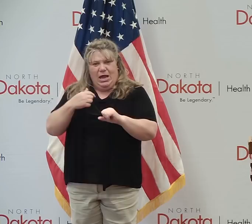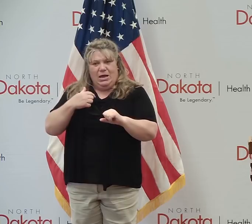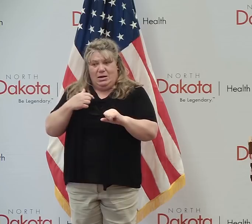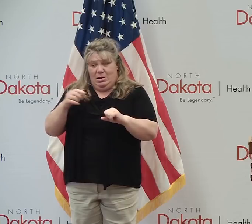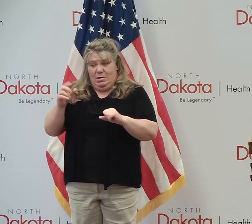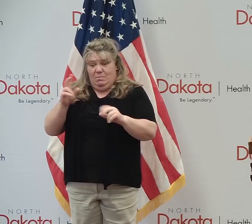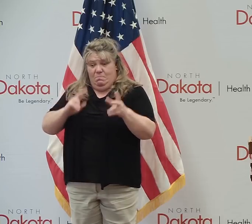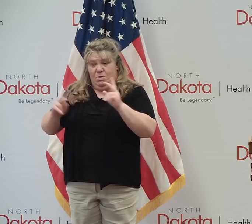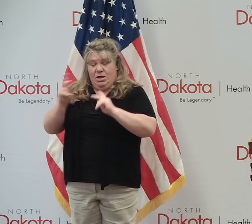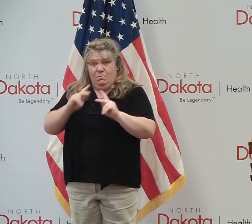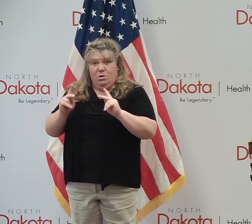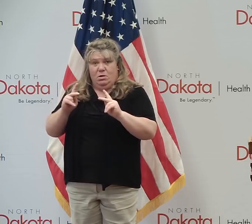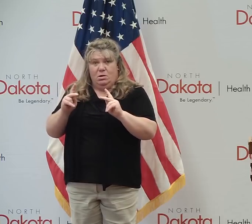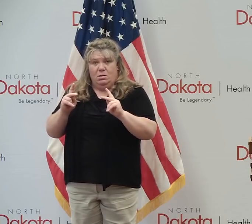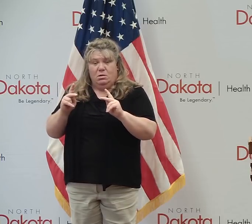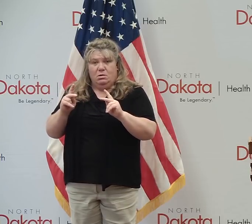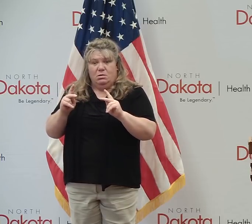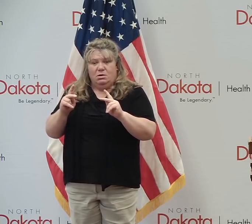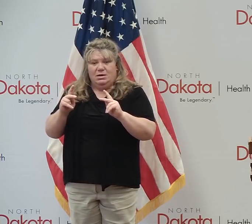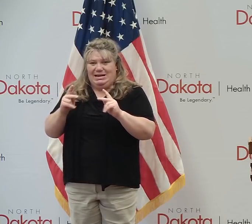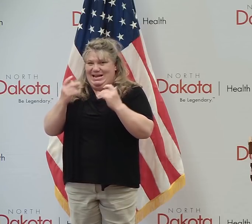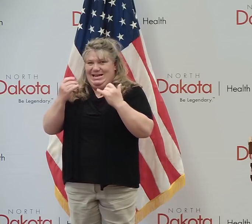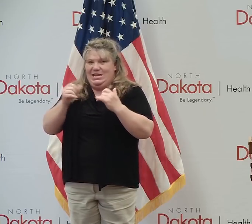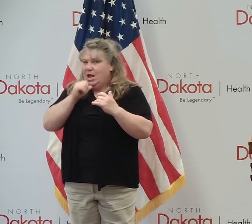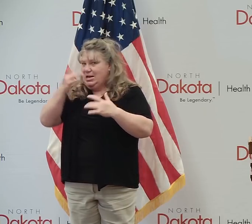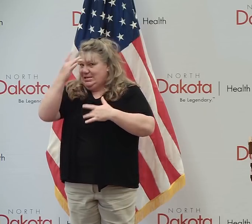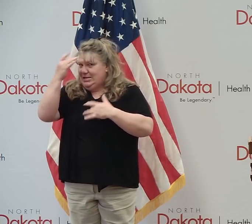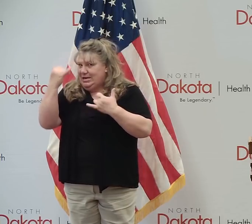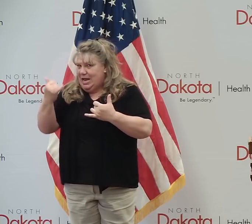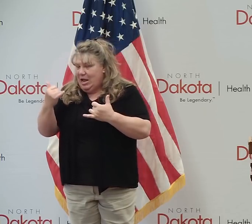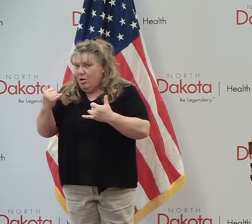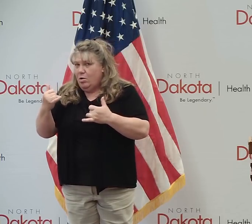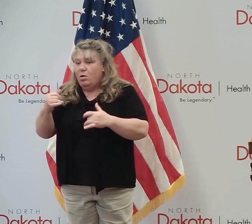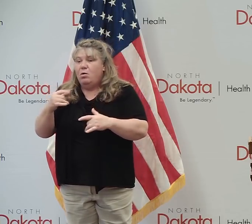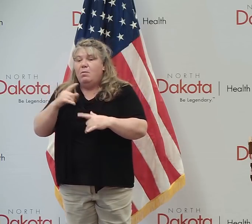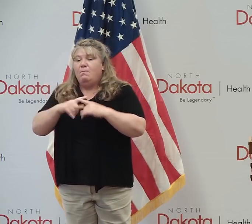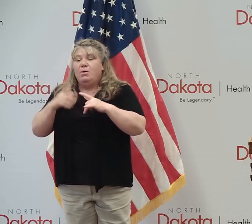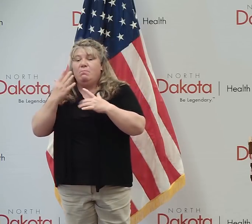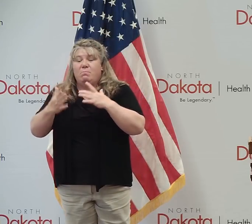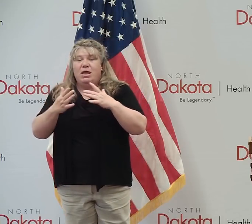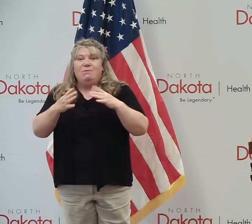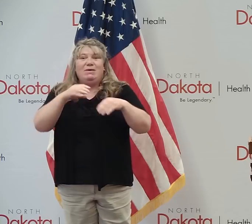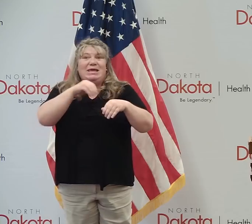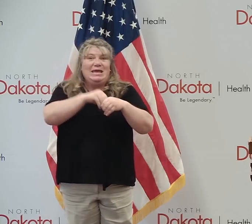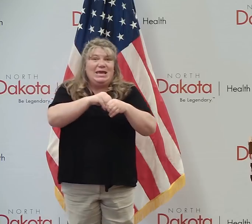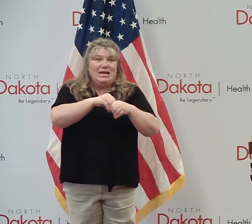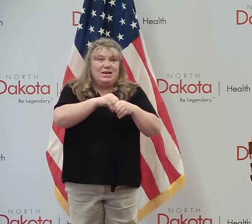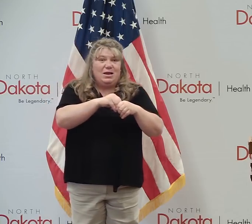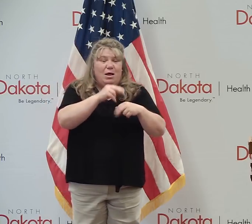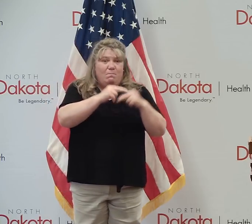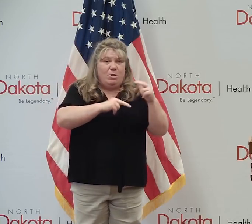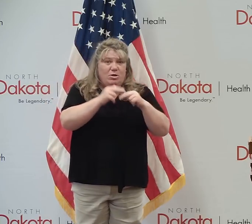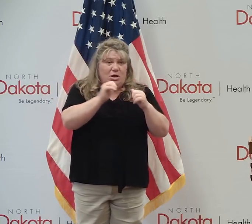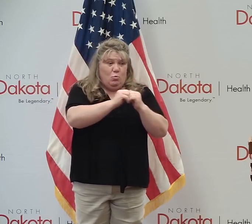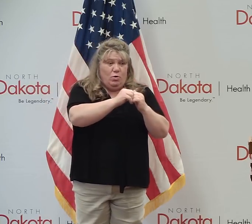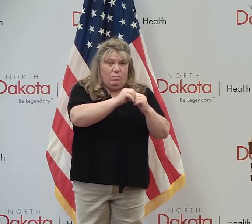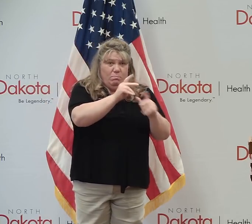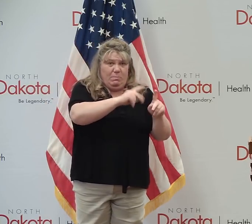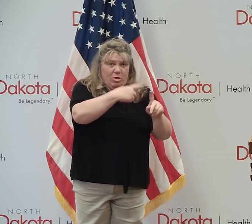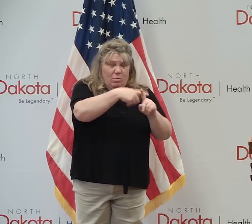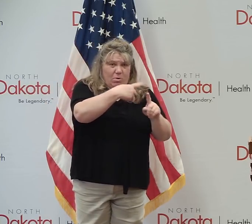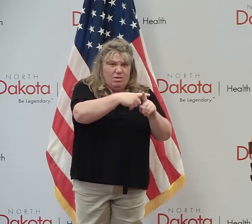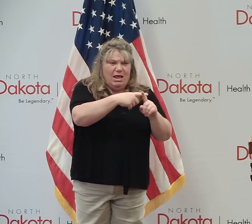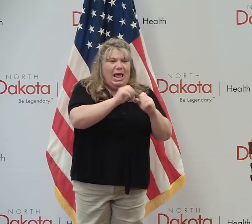who are negative right now but might be in a facility with a positive, how can we get them out and still have